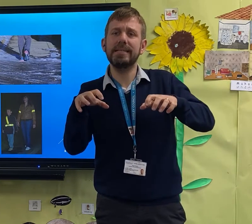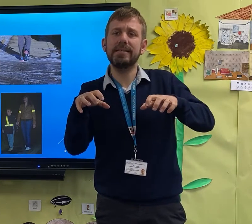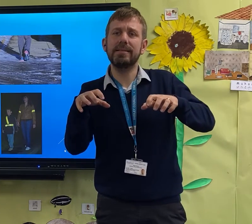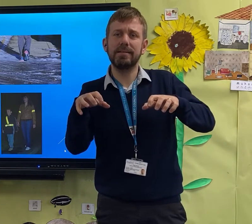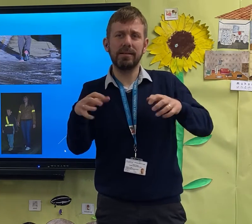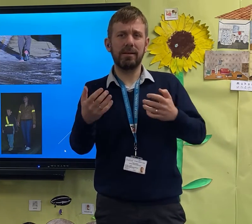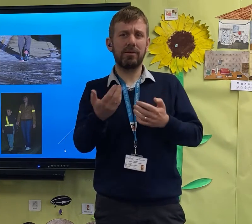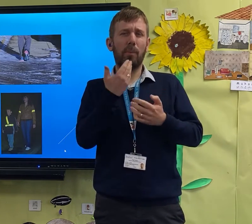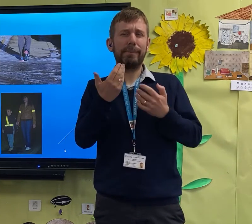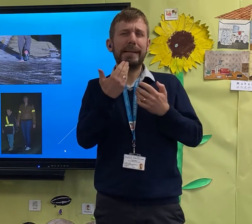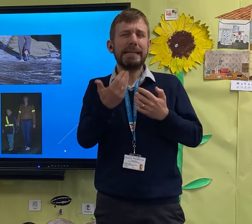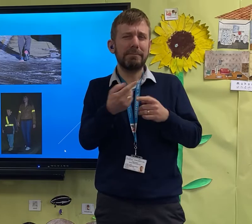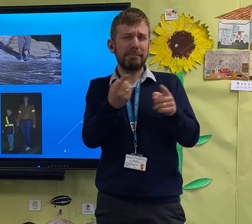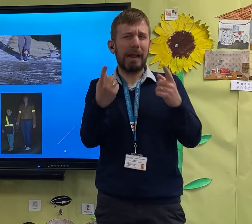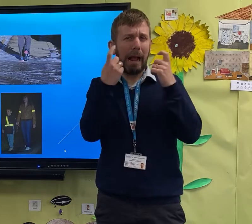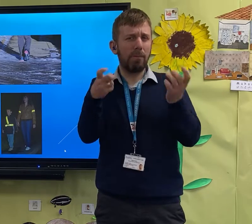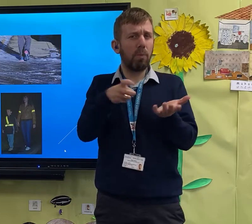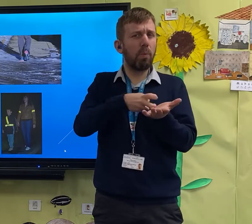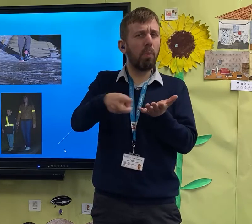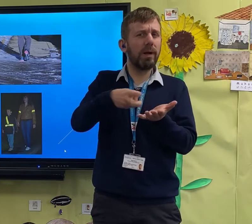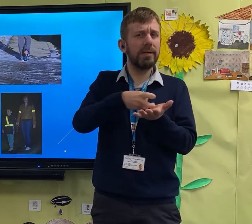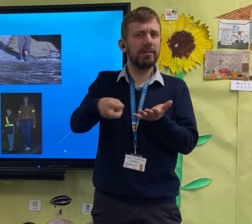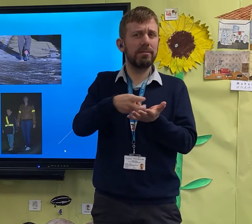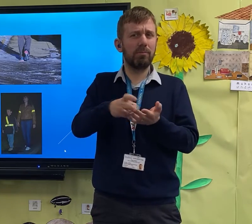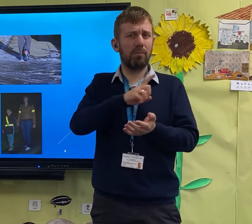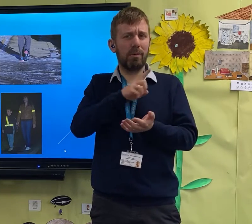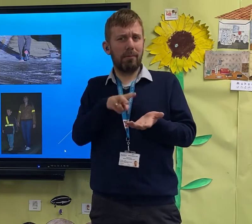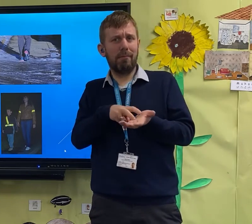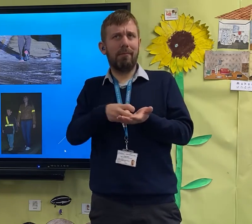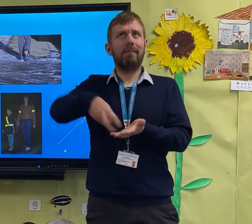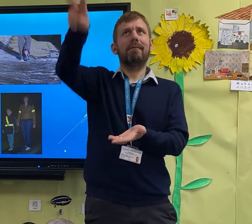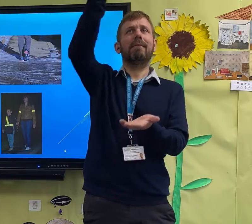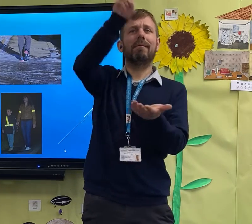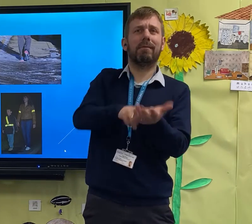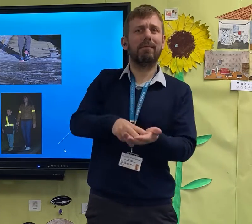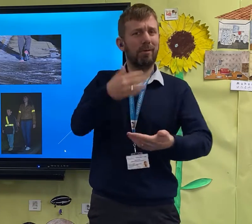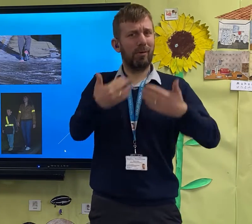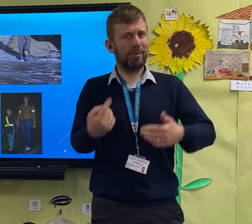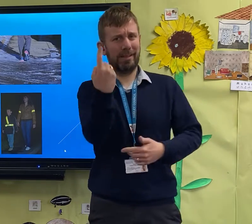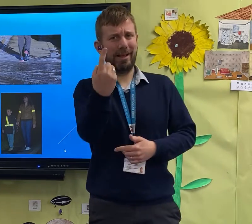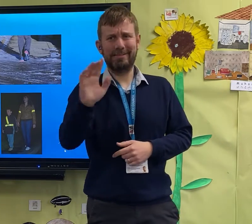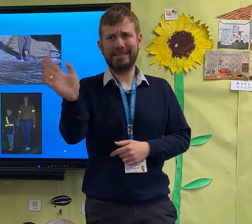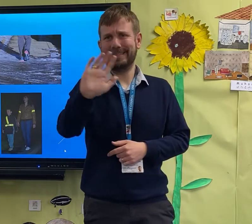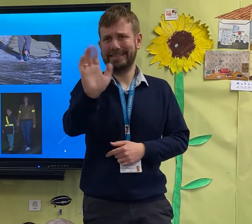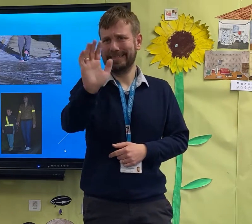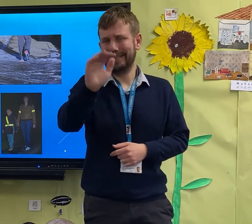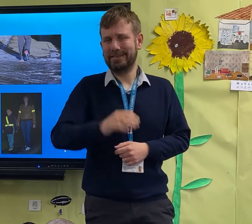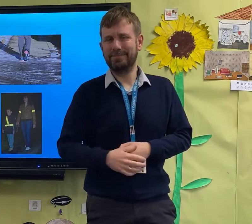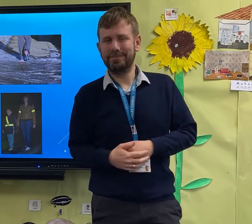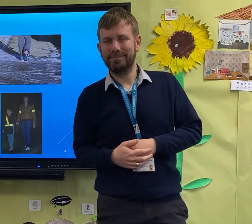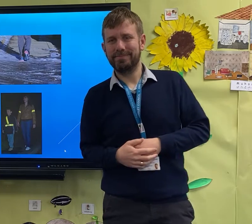Also, if you're walking outside, please be careful because the floor might be icy. You don't want to hurt yourself by falling